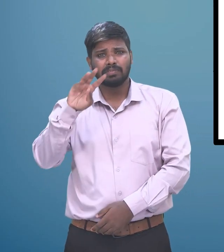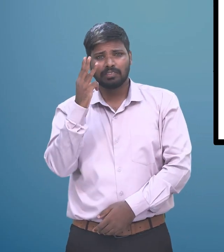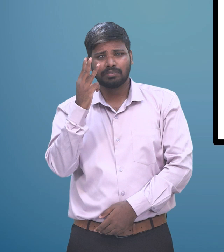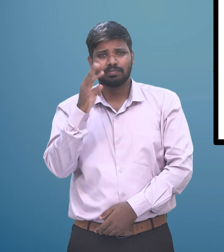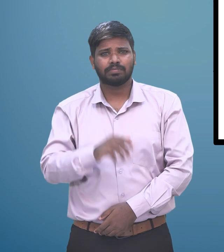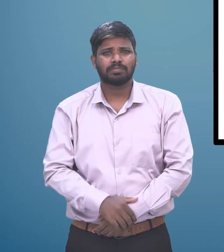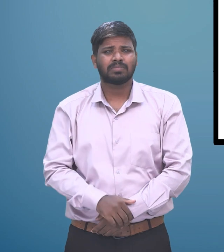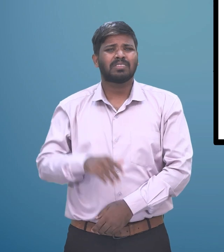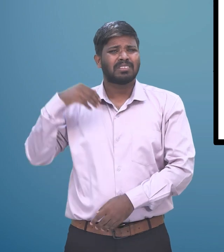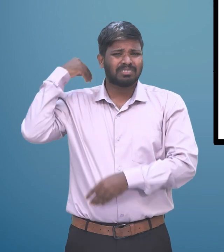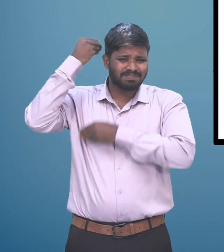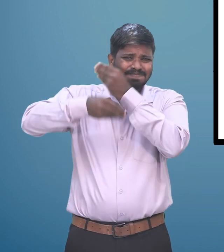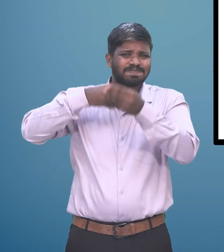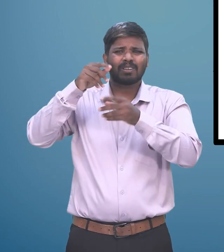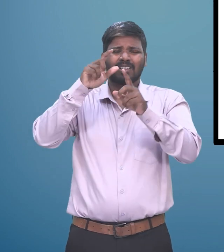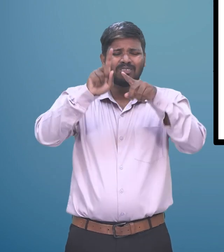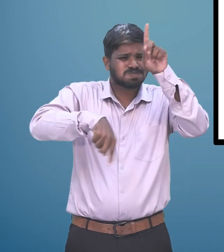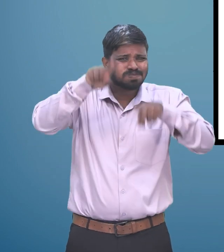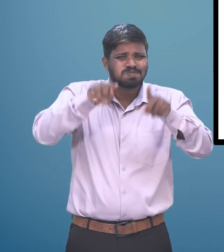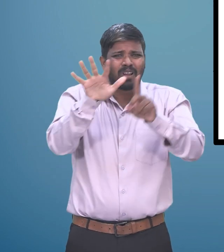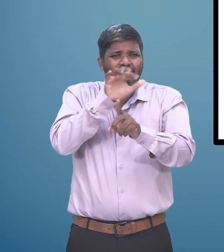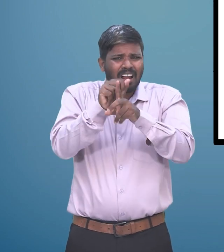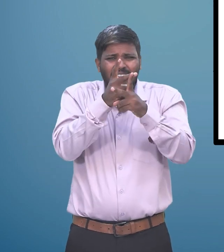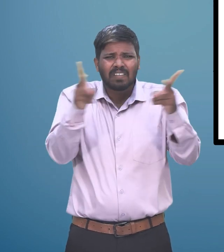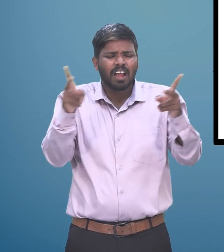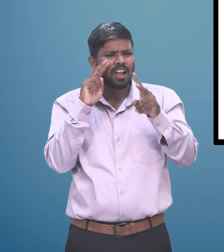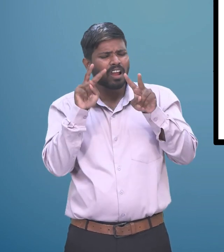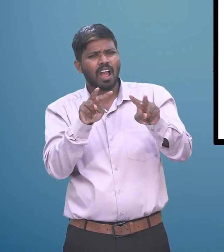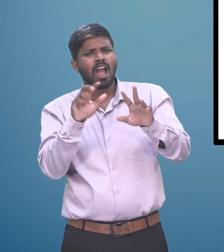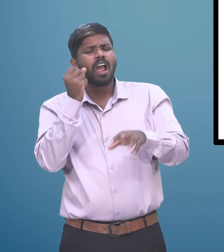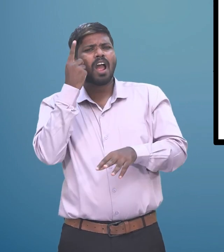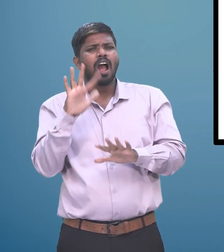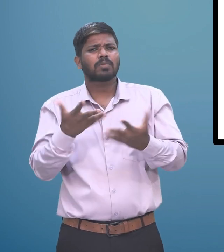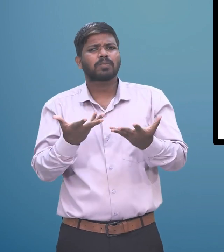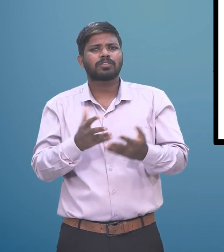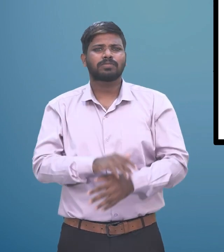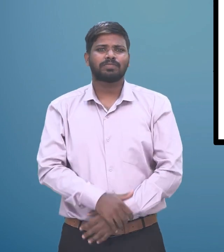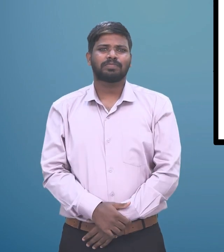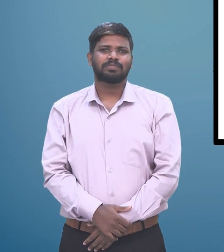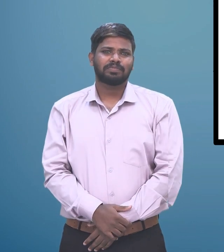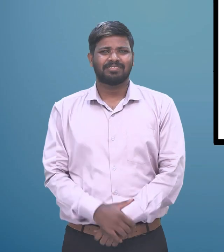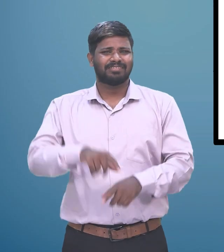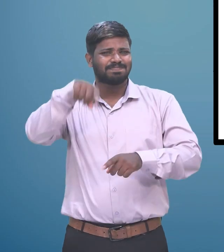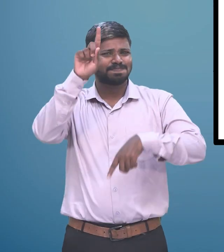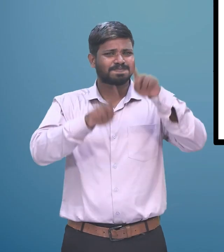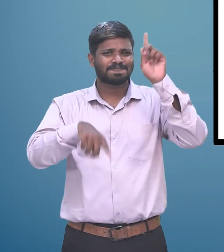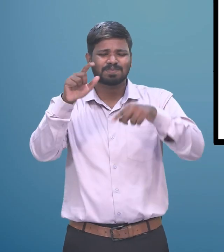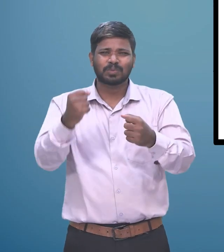3. How do we make out the unity underlying the diversity? A rich